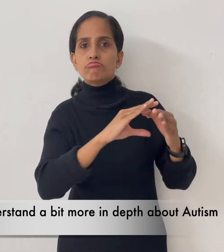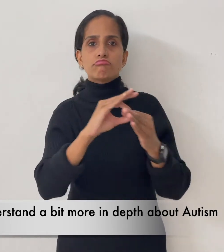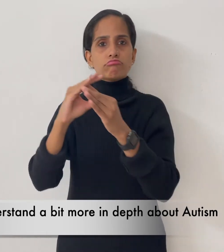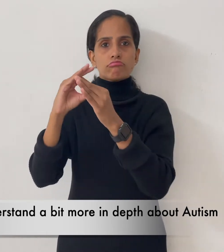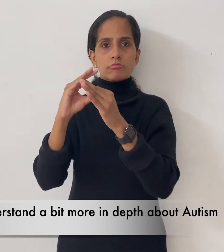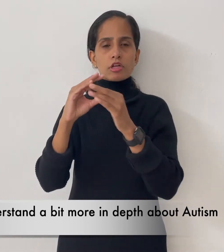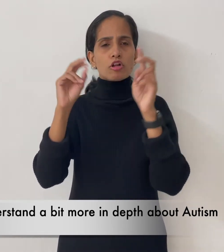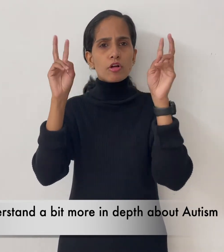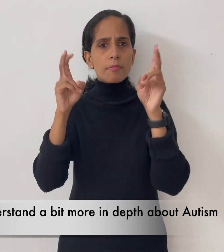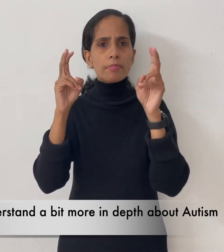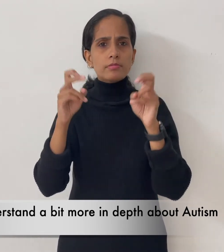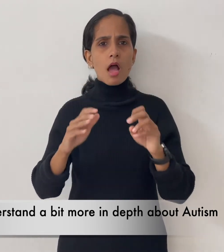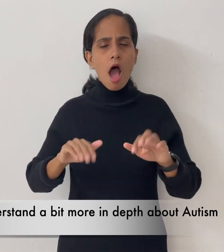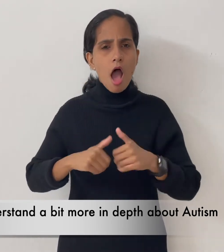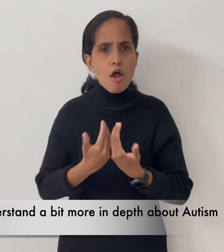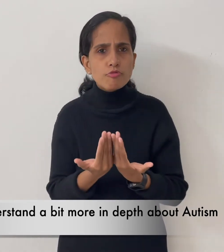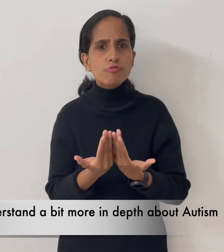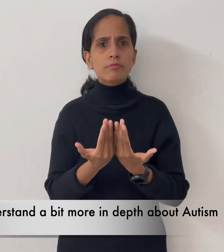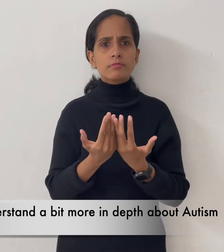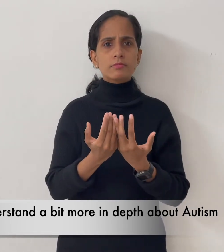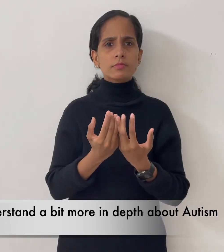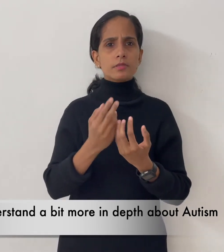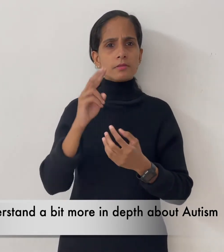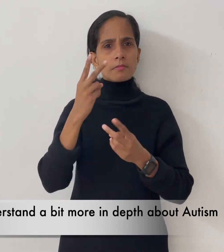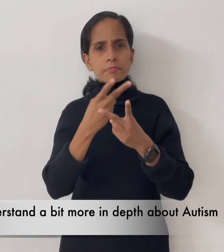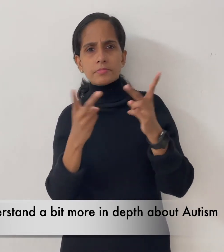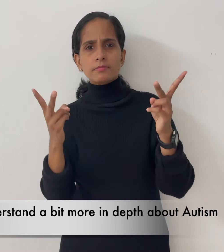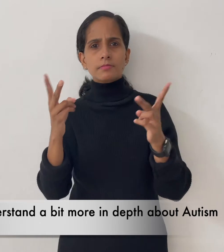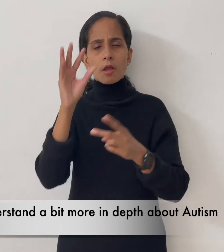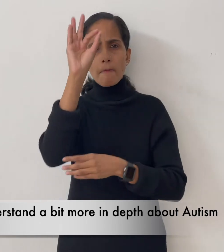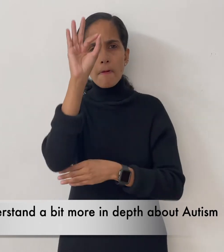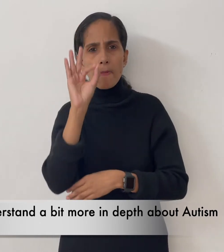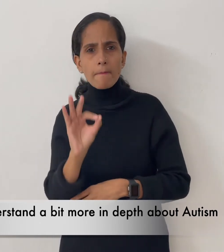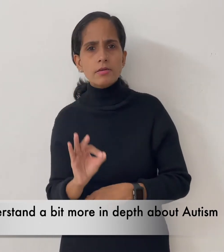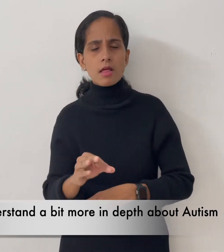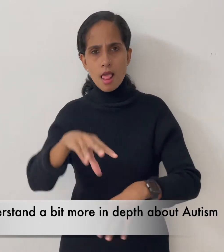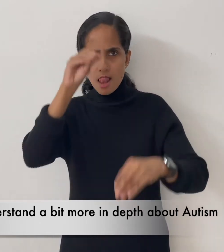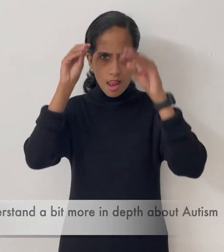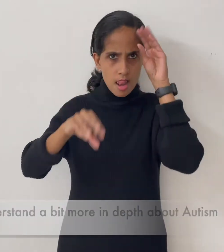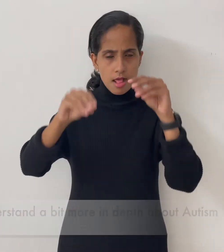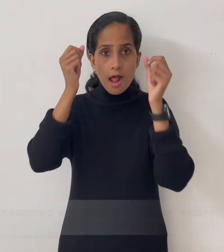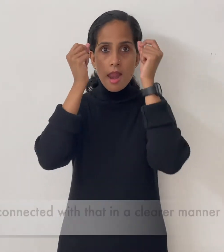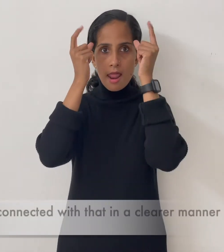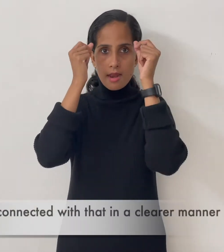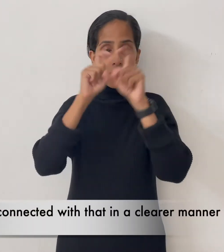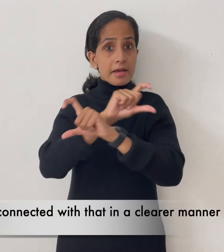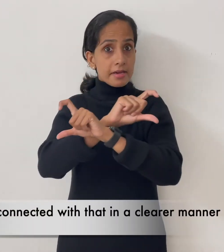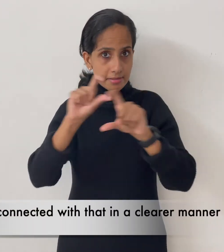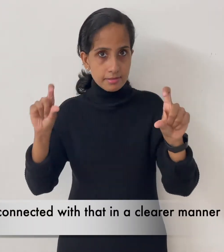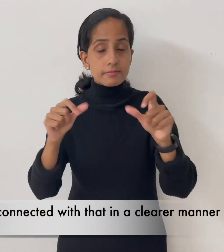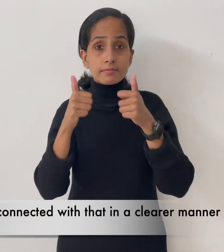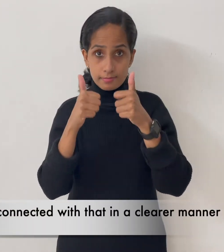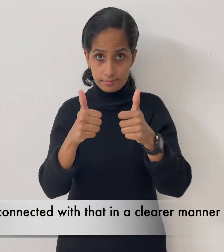autism and different things connected with that in a clearer manner.